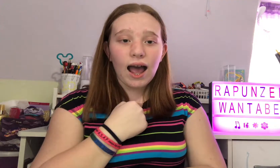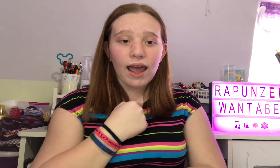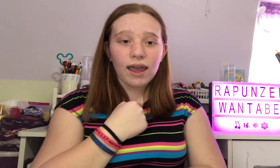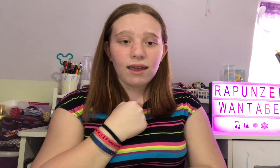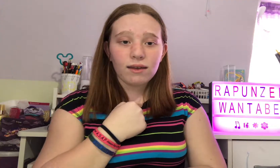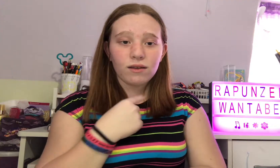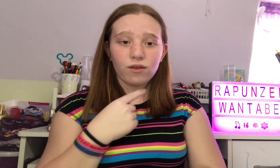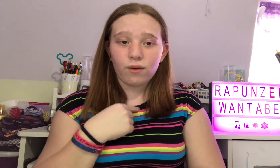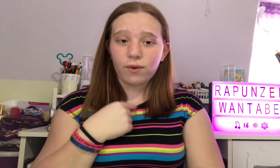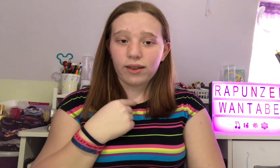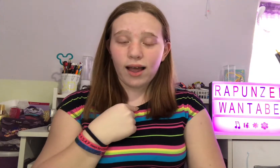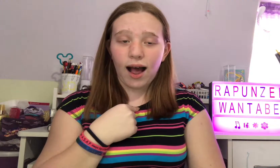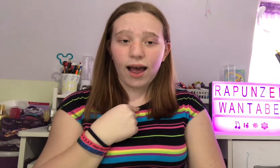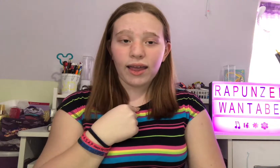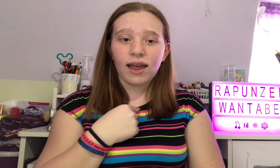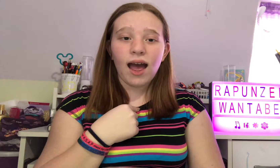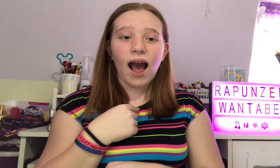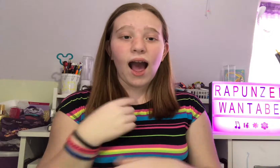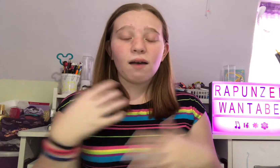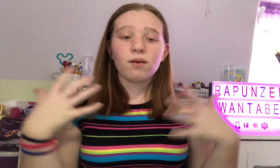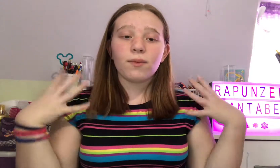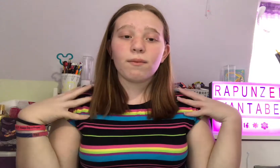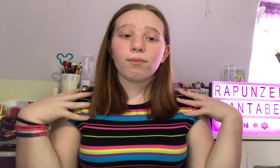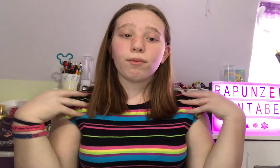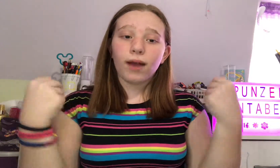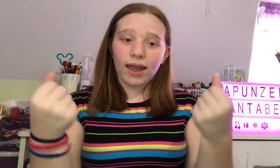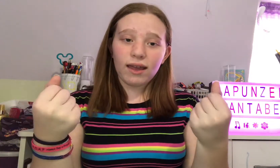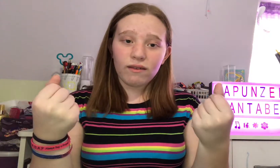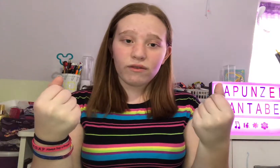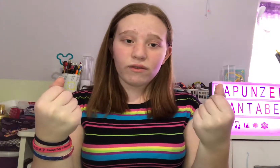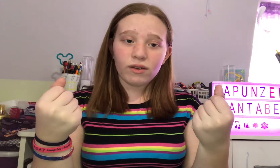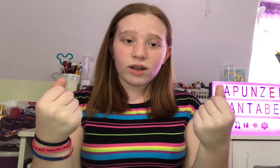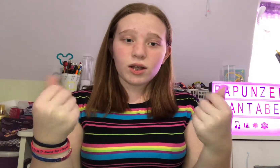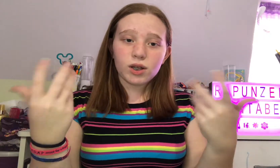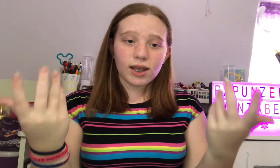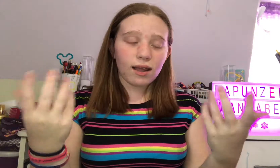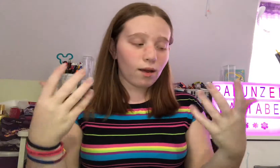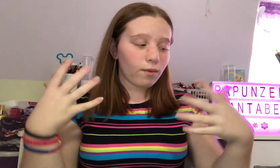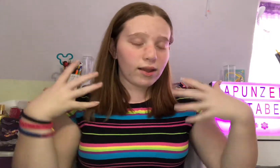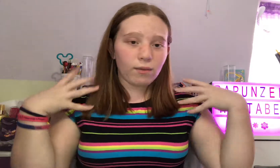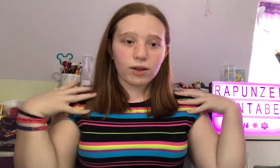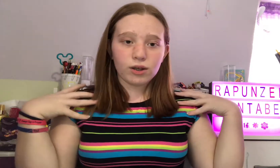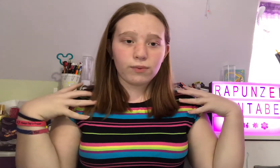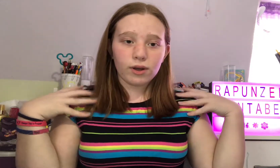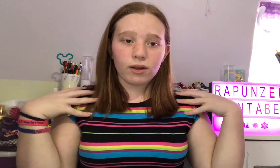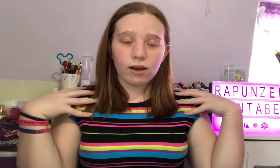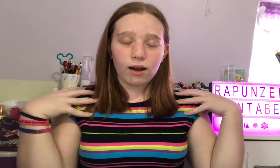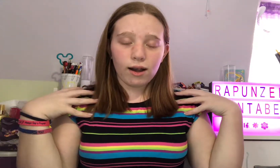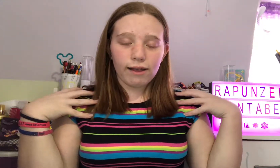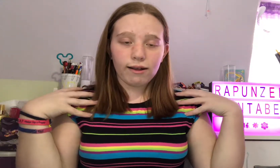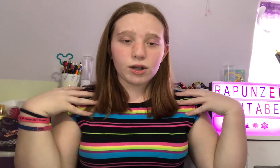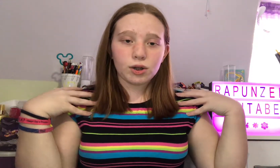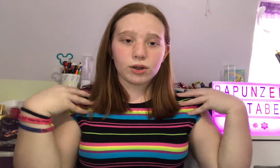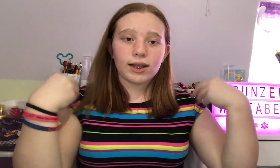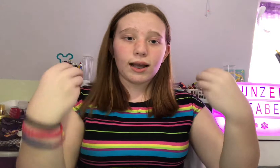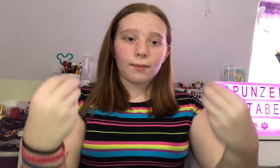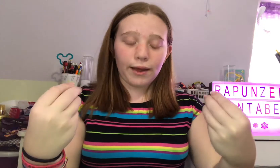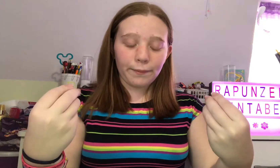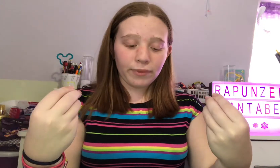I, so you'll point to I. I will be brave, just like how we did. We just put our hands on our shoulders and then come out.